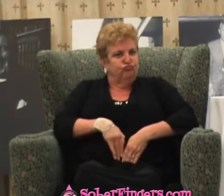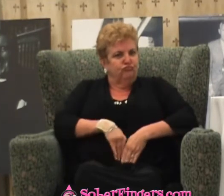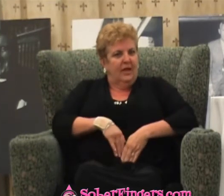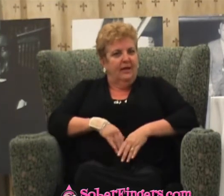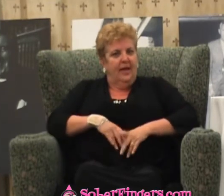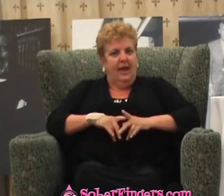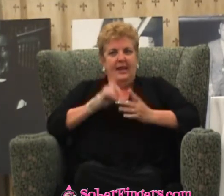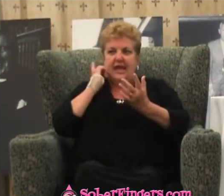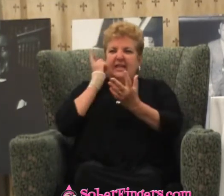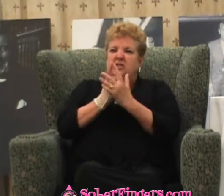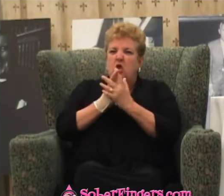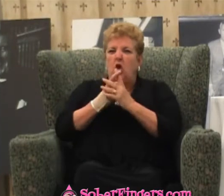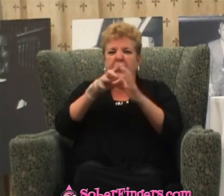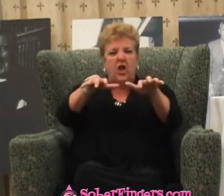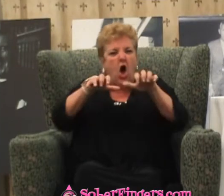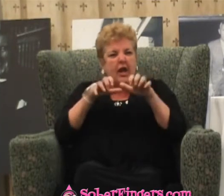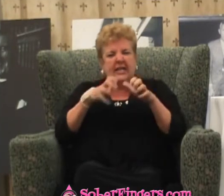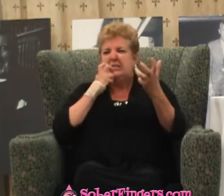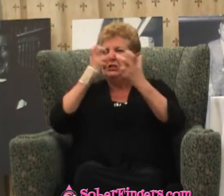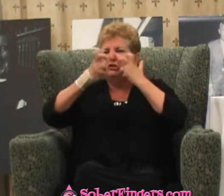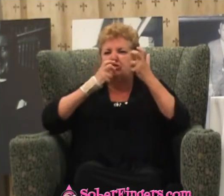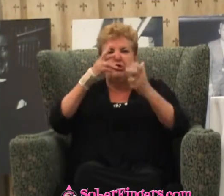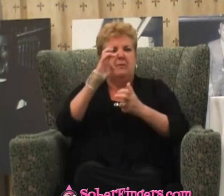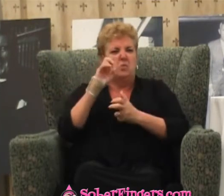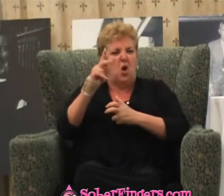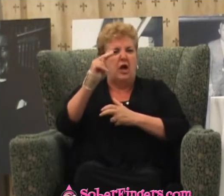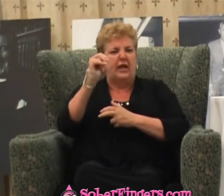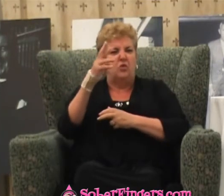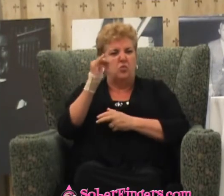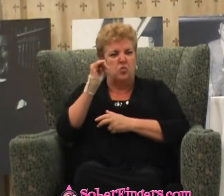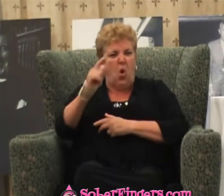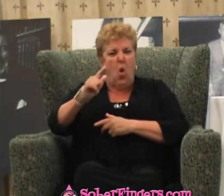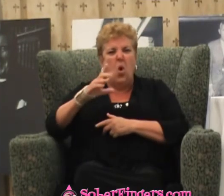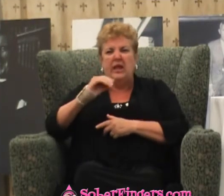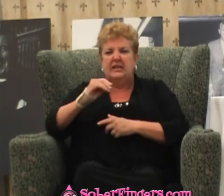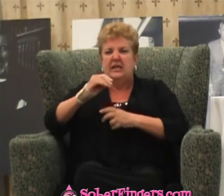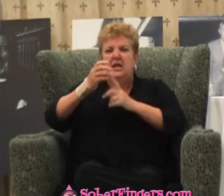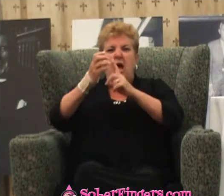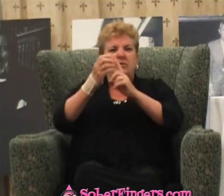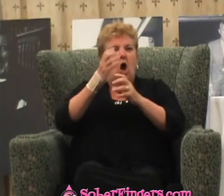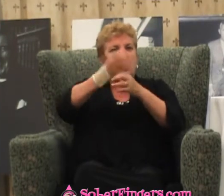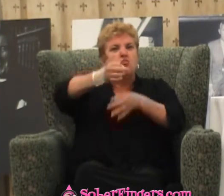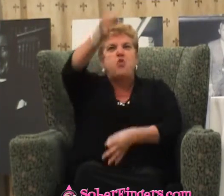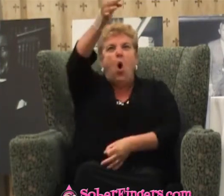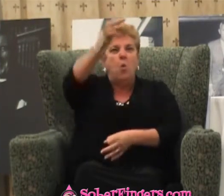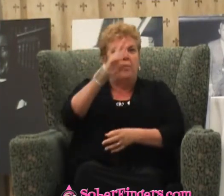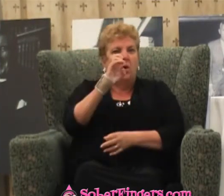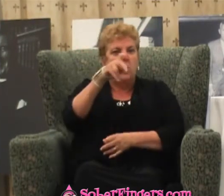audience and screamed rock and roll and swung on a rope. And I thought, I can do that. So the next